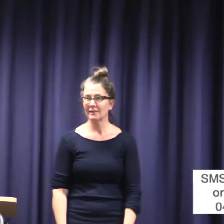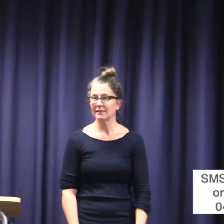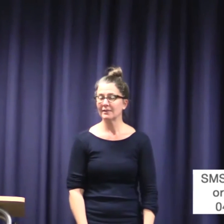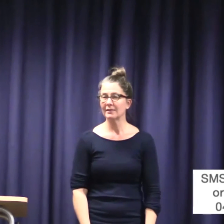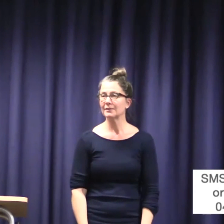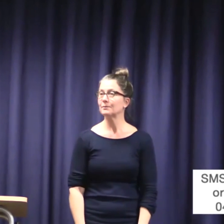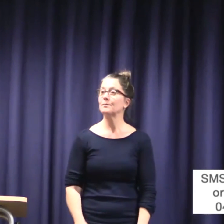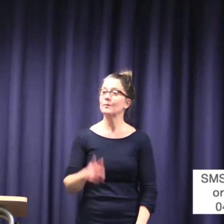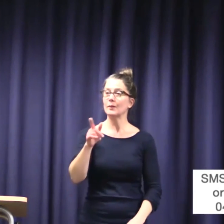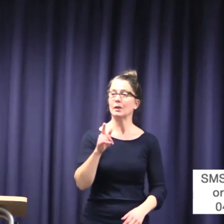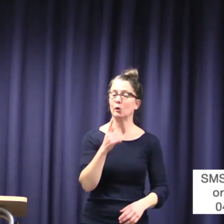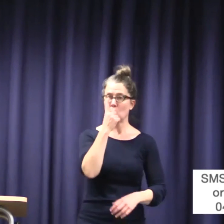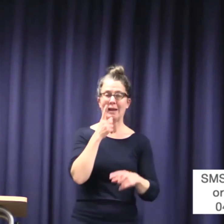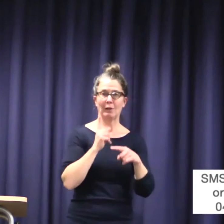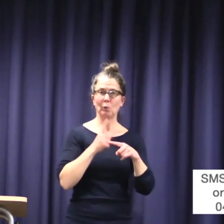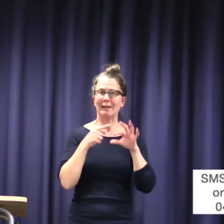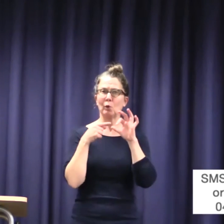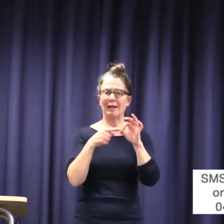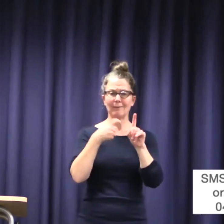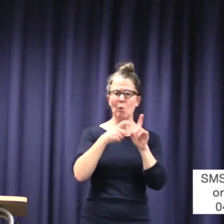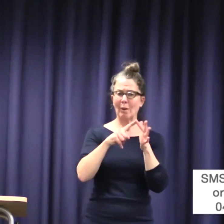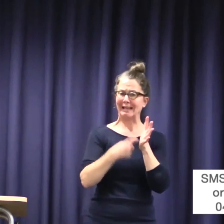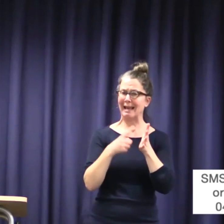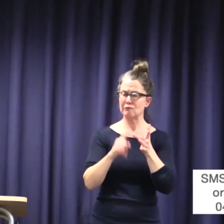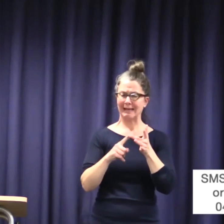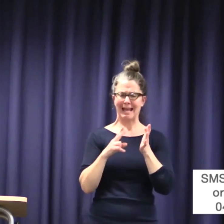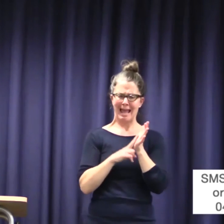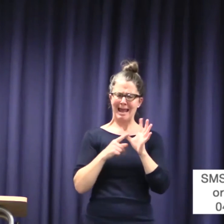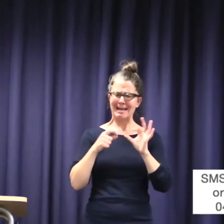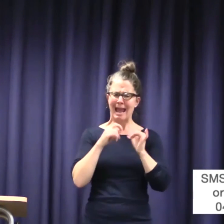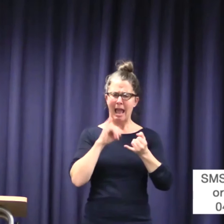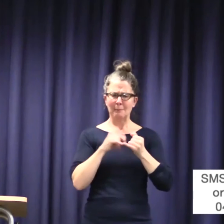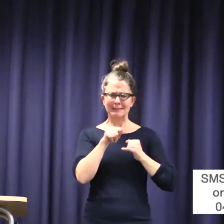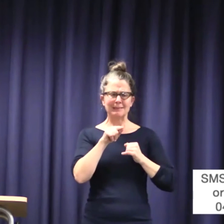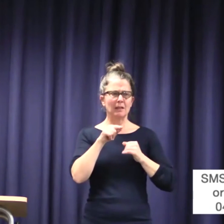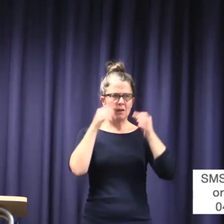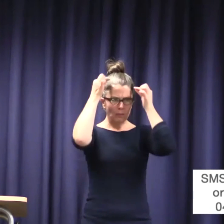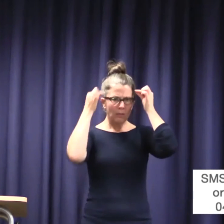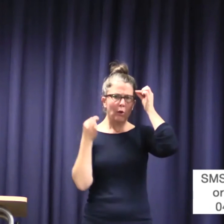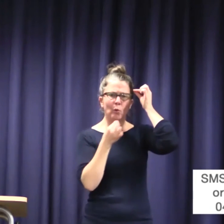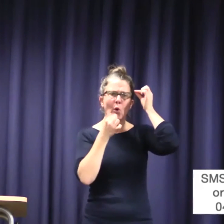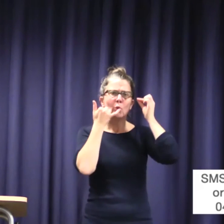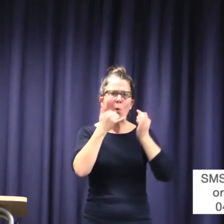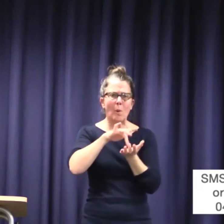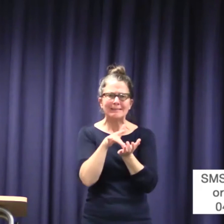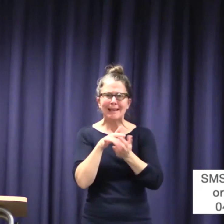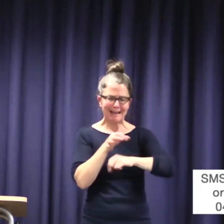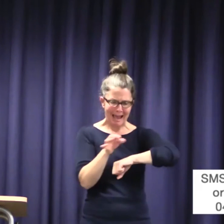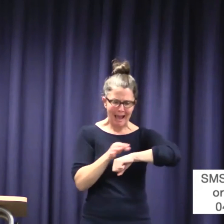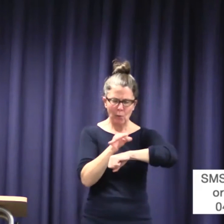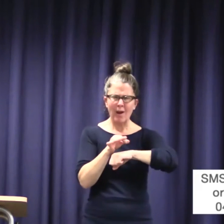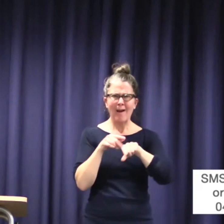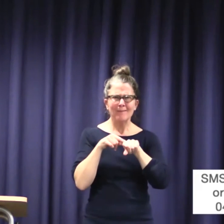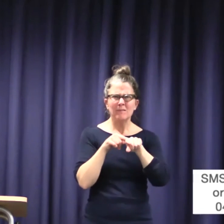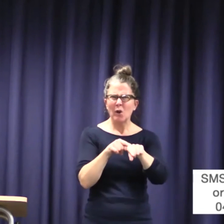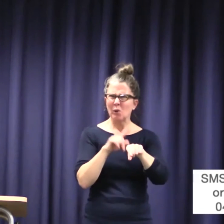Just one quick question for Keri. NABS, the call centre hours, are they Eastern Standard Time? Could you just reaffirm